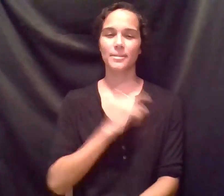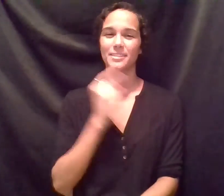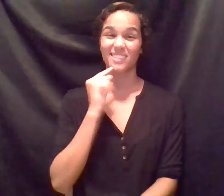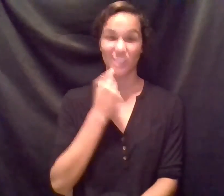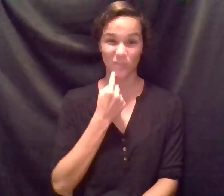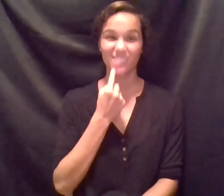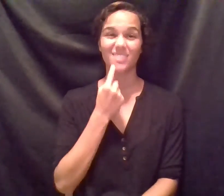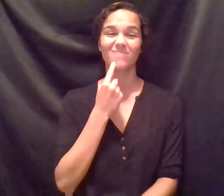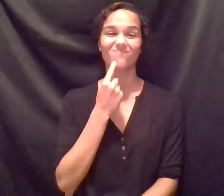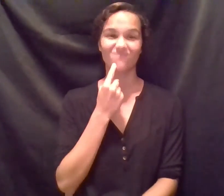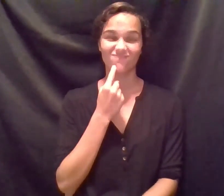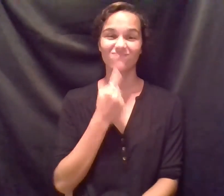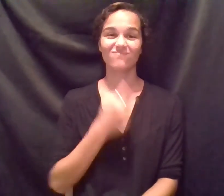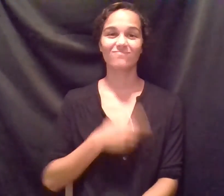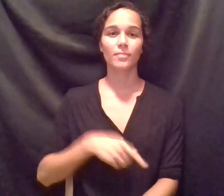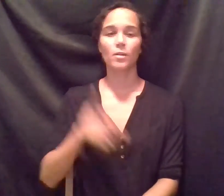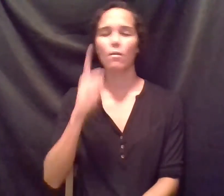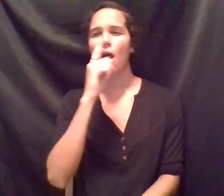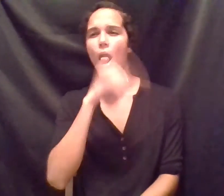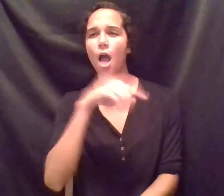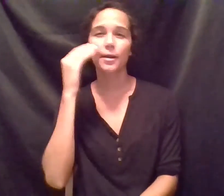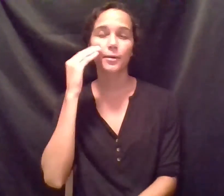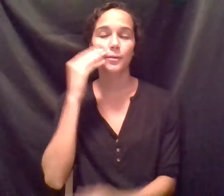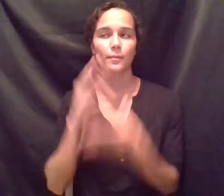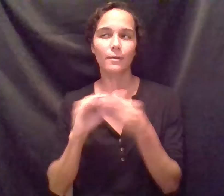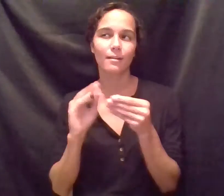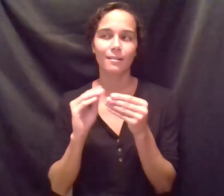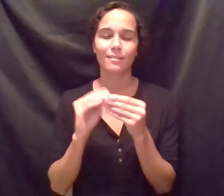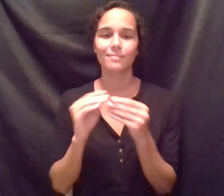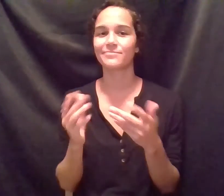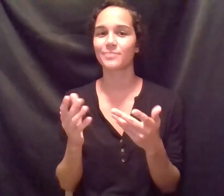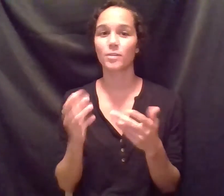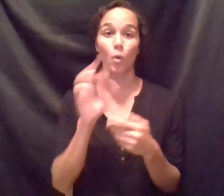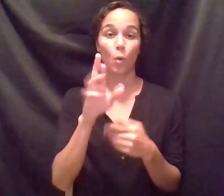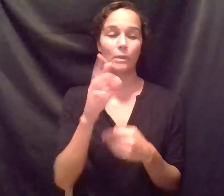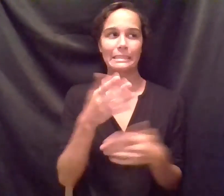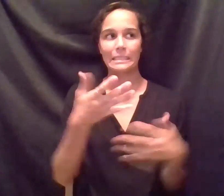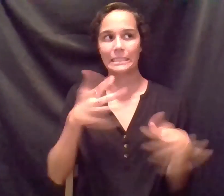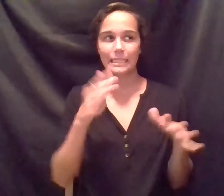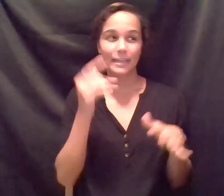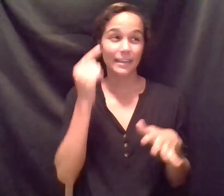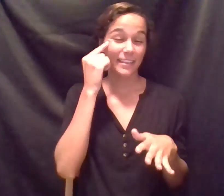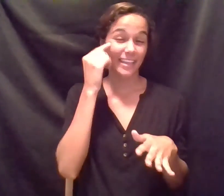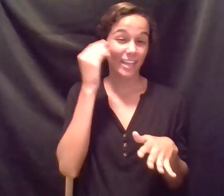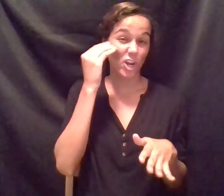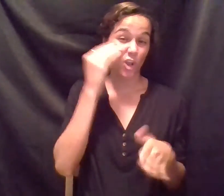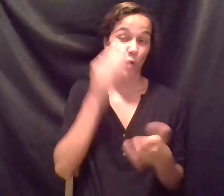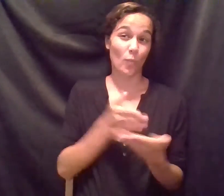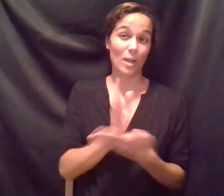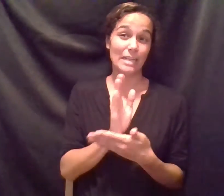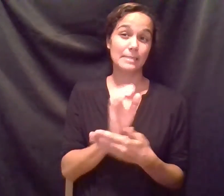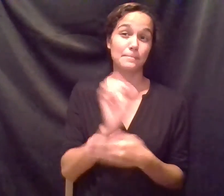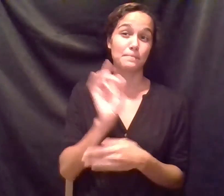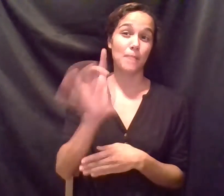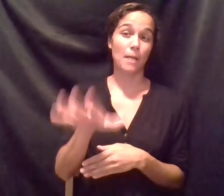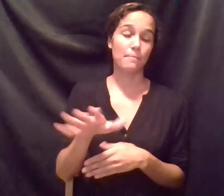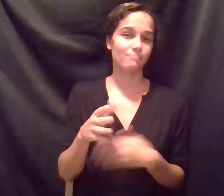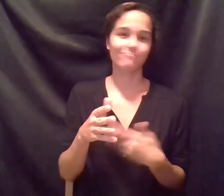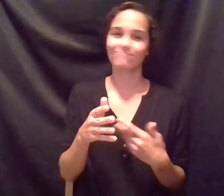know them. Don't think you know them. Do whatever the officer says unless you know otherwise, because